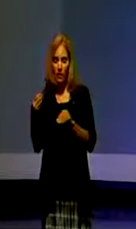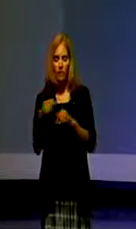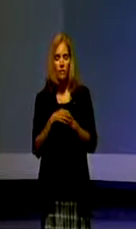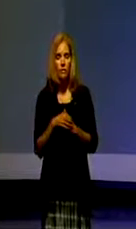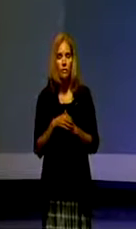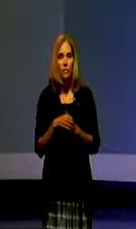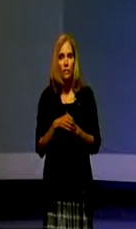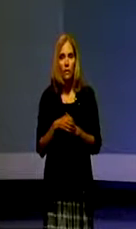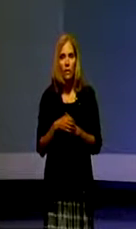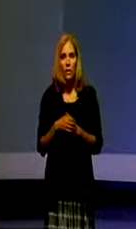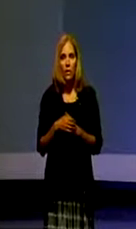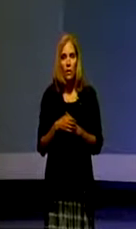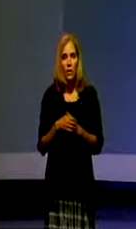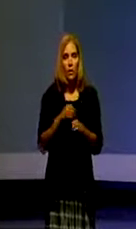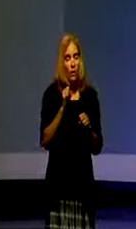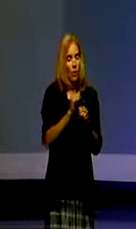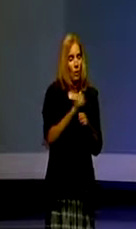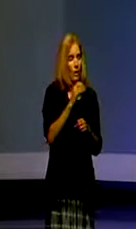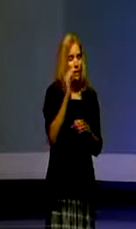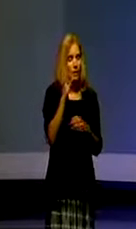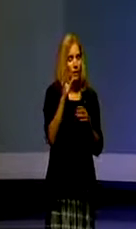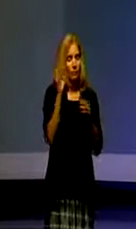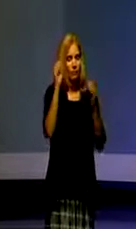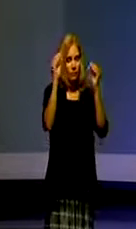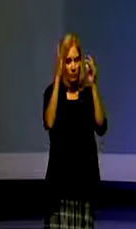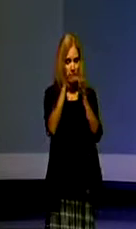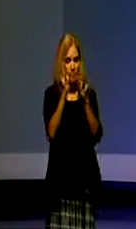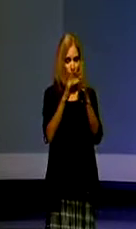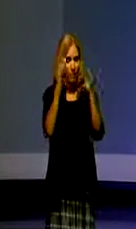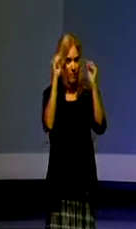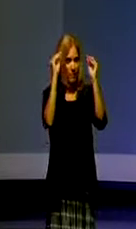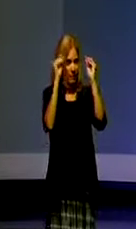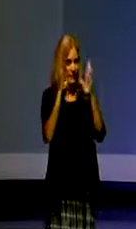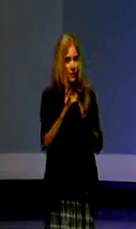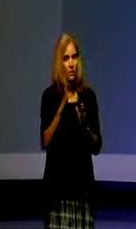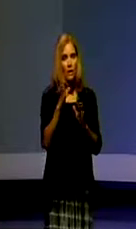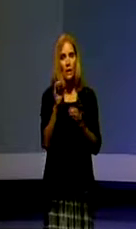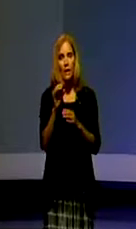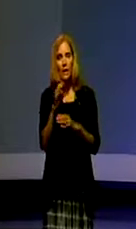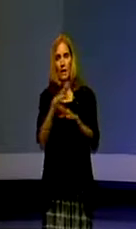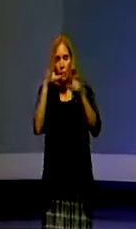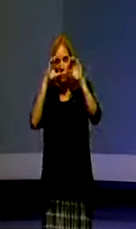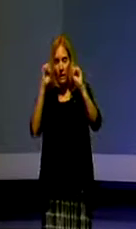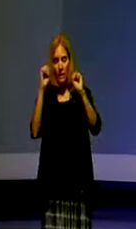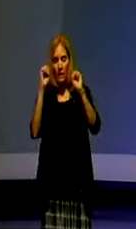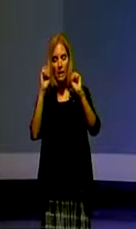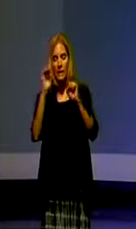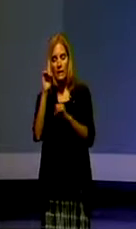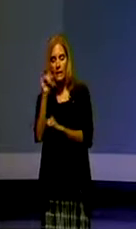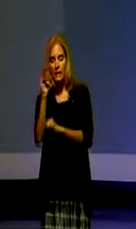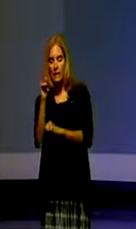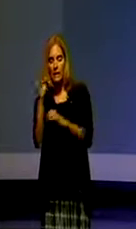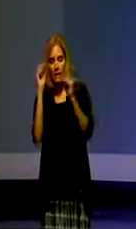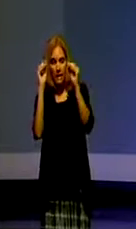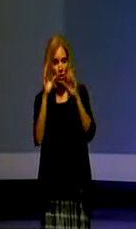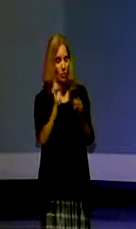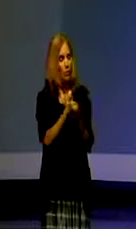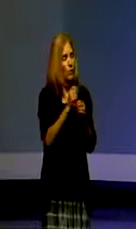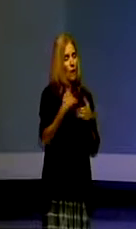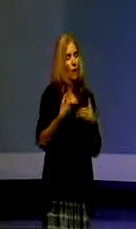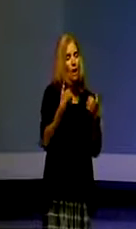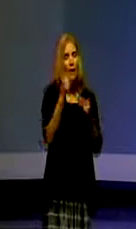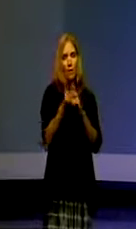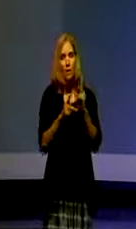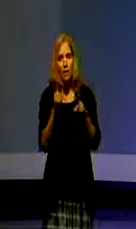And we work with the seminary as the president, as the dean, as teachers, working with the young people